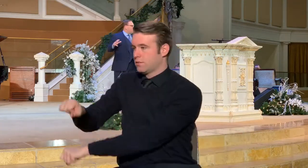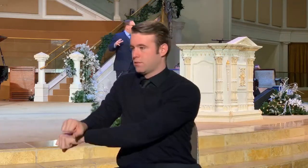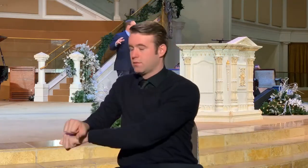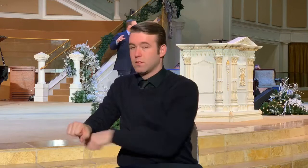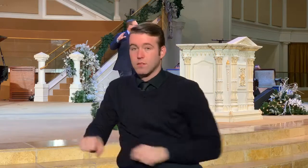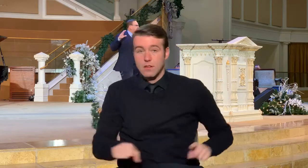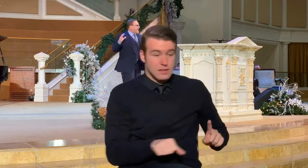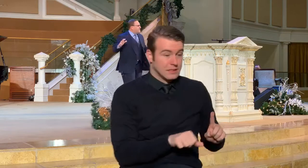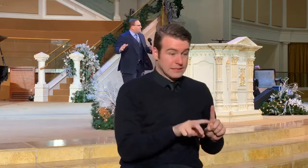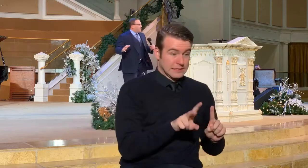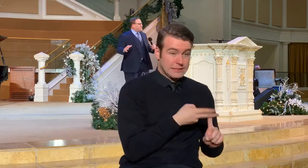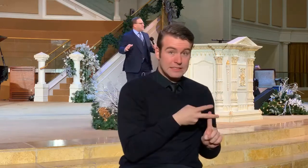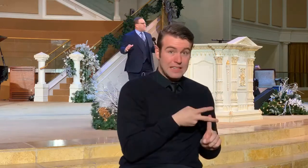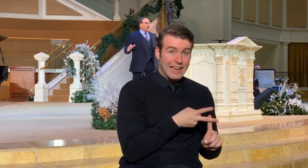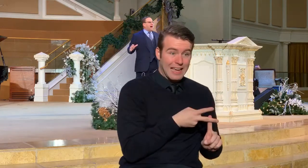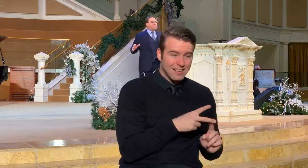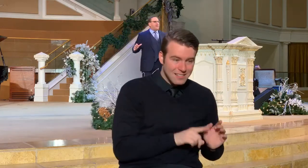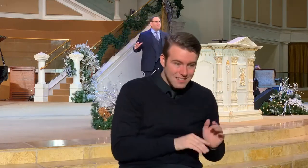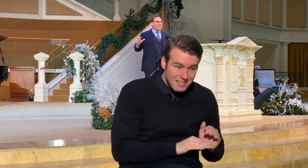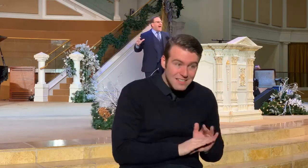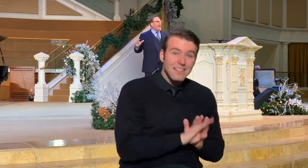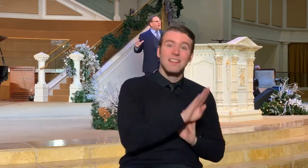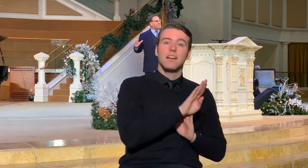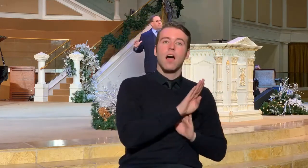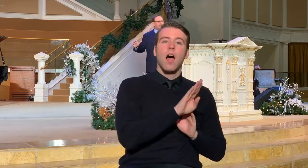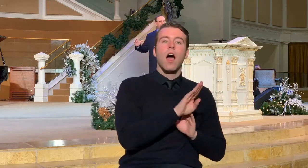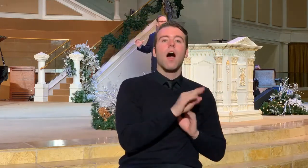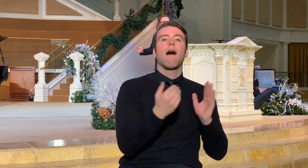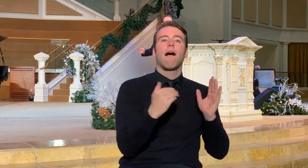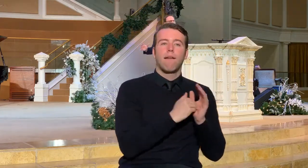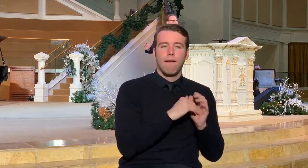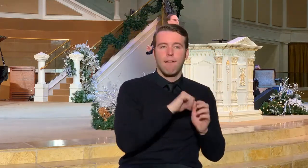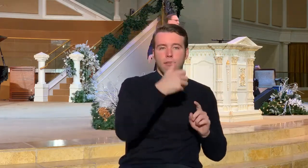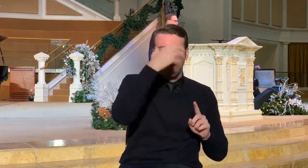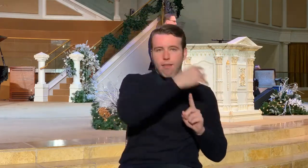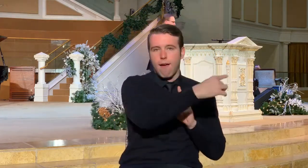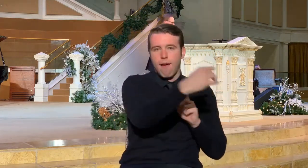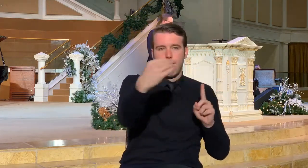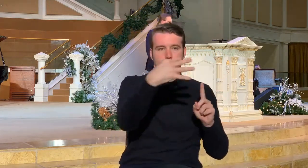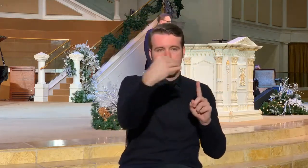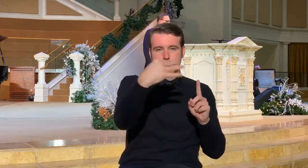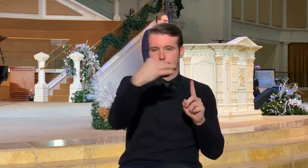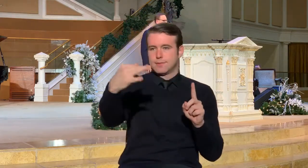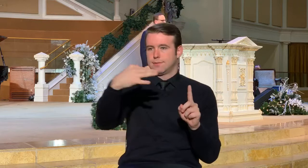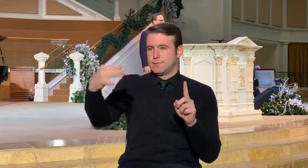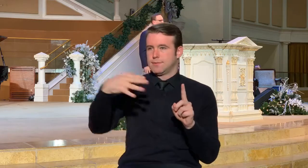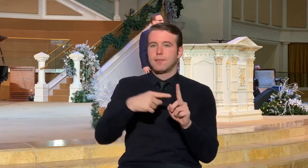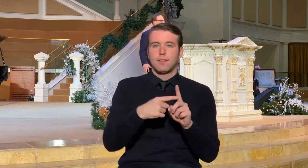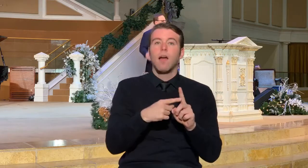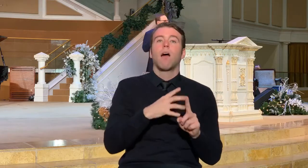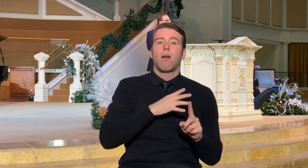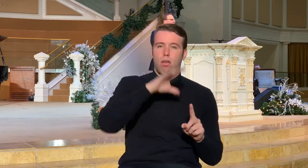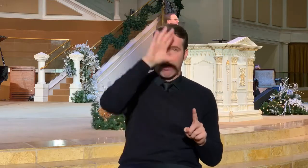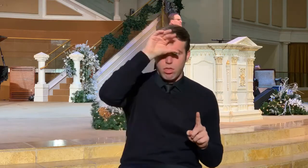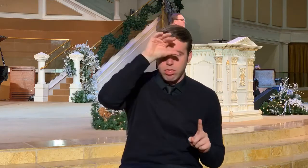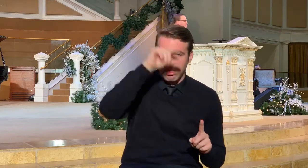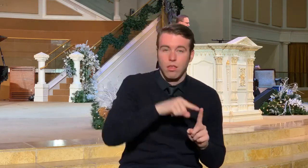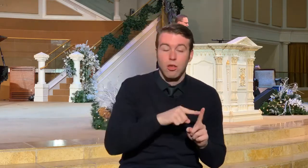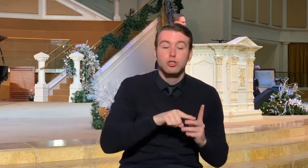equipped by the influences of the lions and the powers round about that he began to